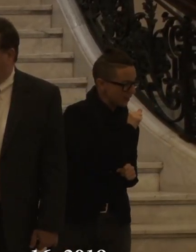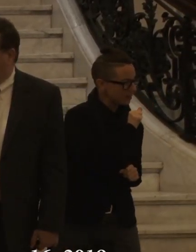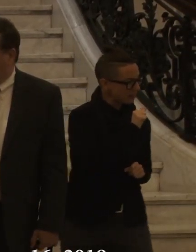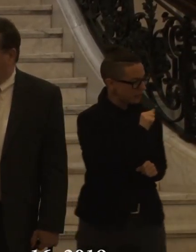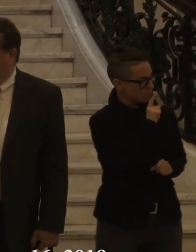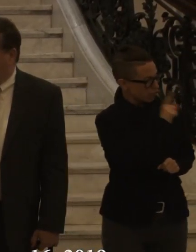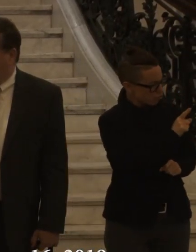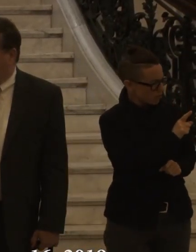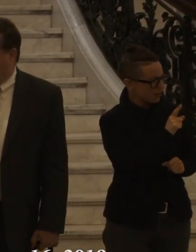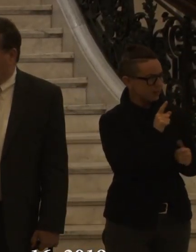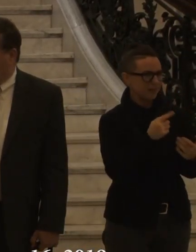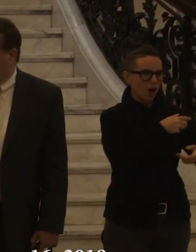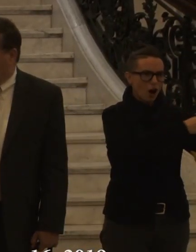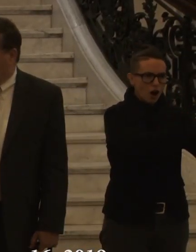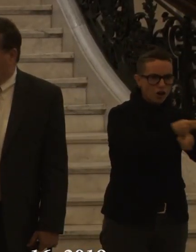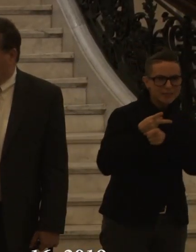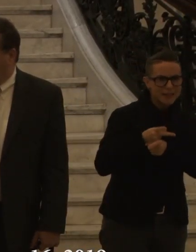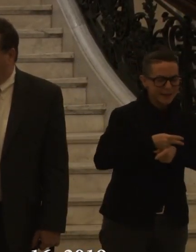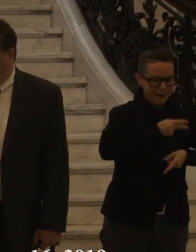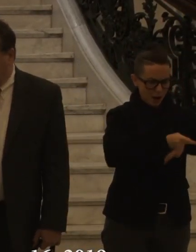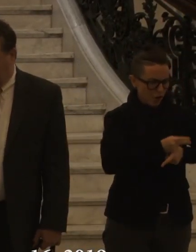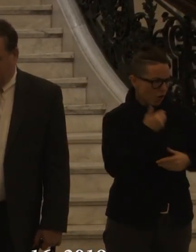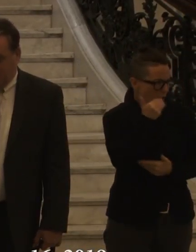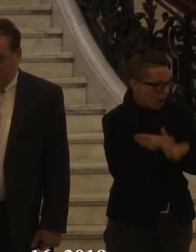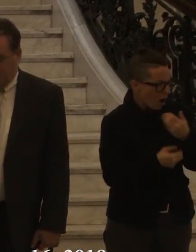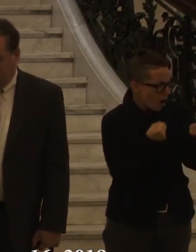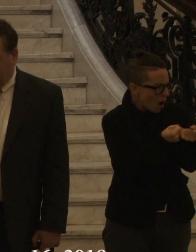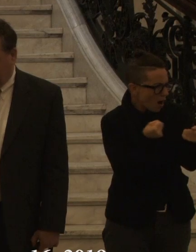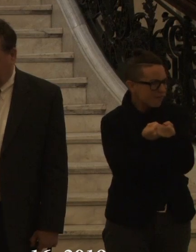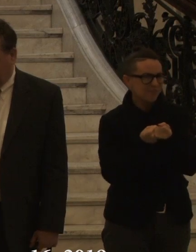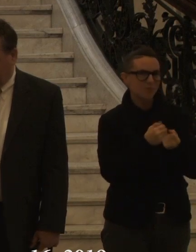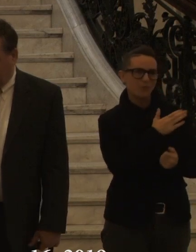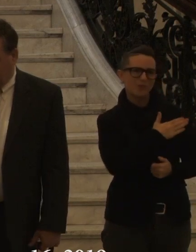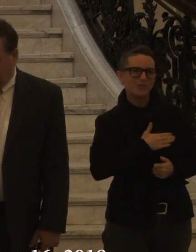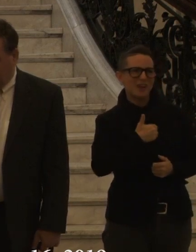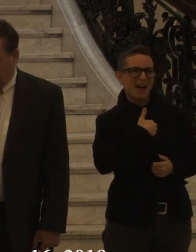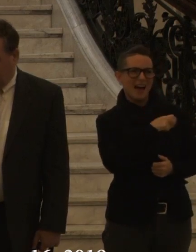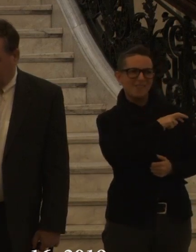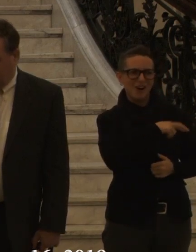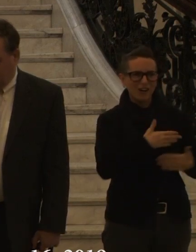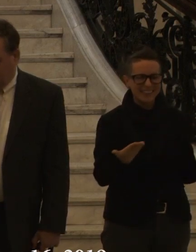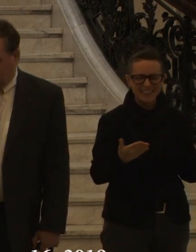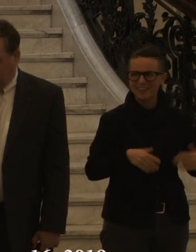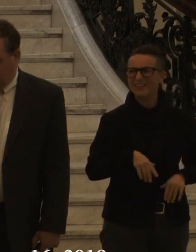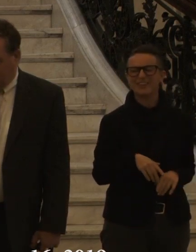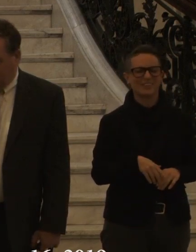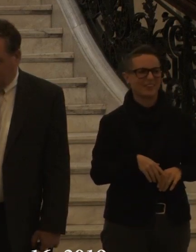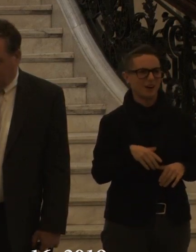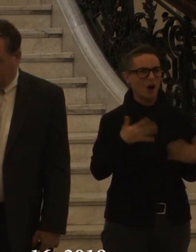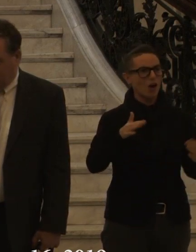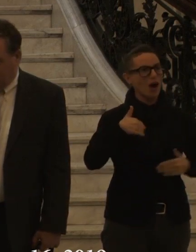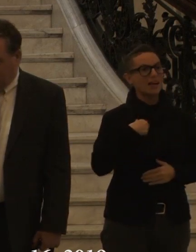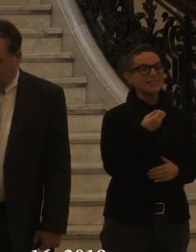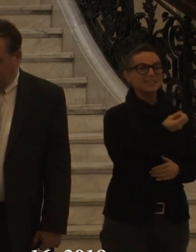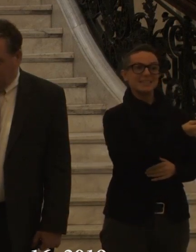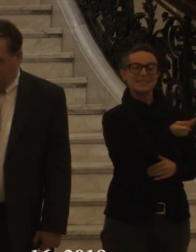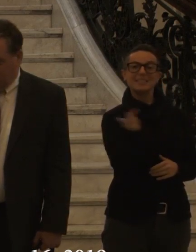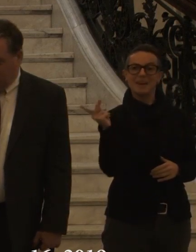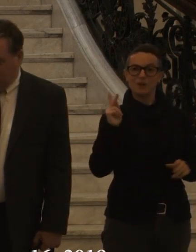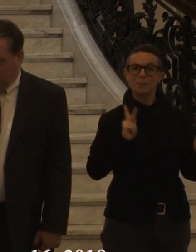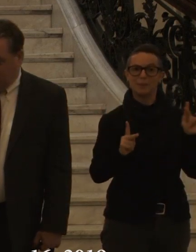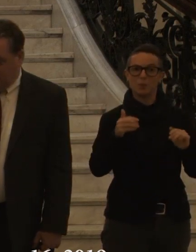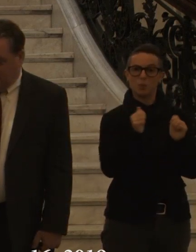are really taken care of properly, and we enjoy having them in our office. We have had several